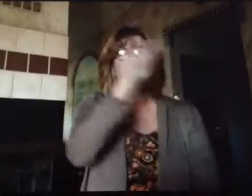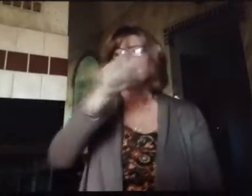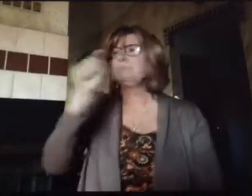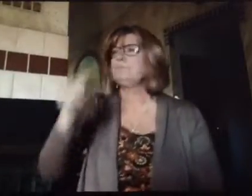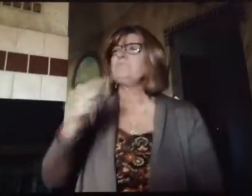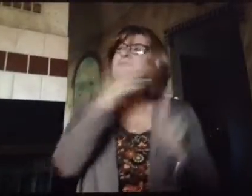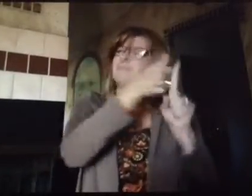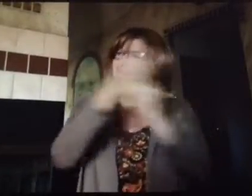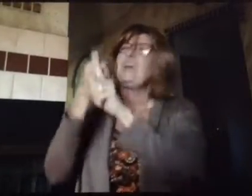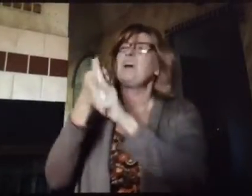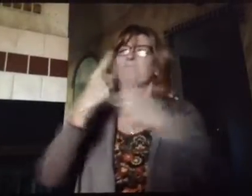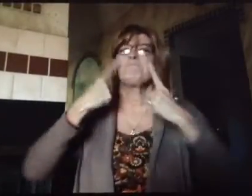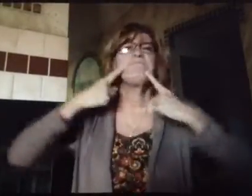Now, we've researched people